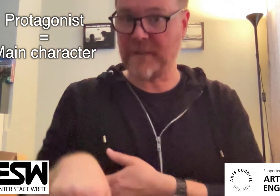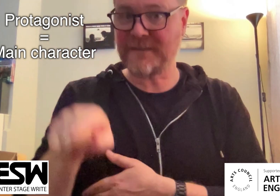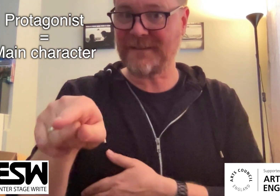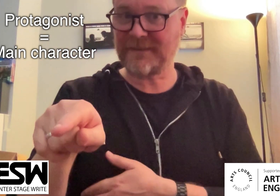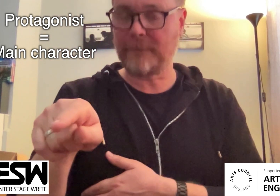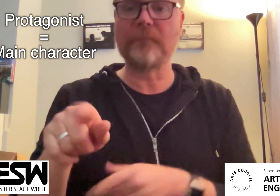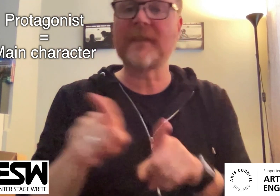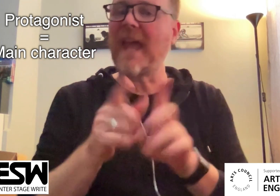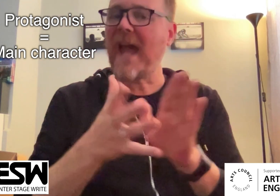relate to.